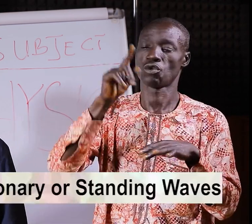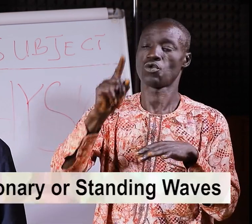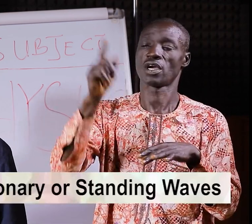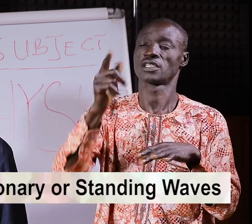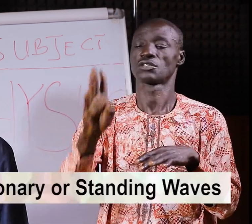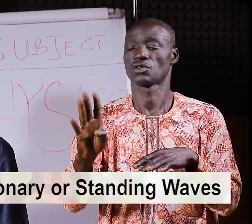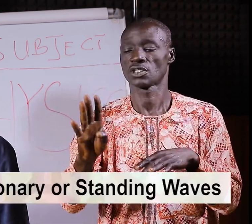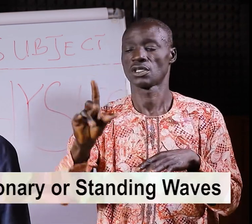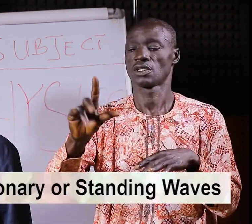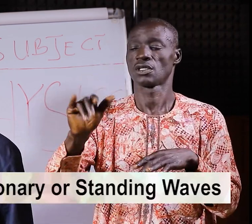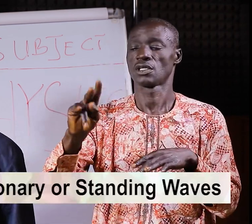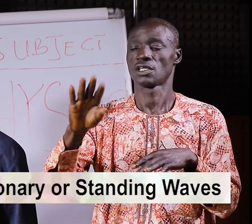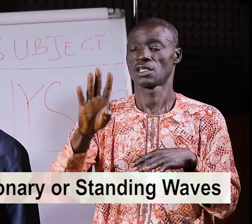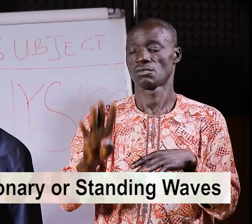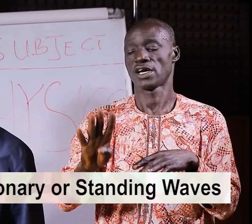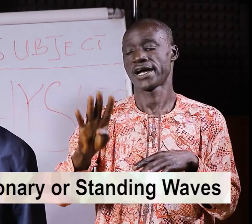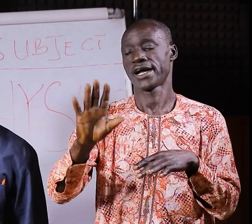lambda, lambda by 4.